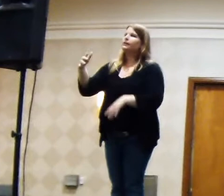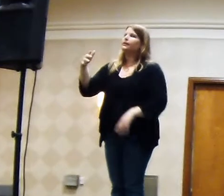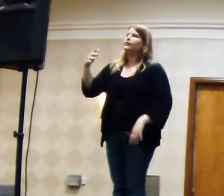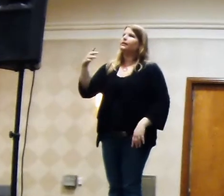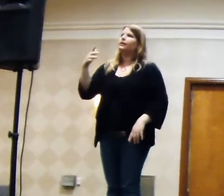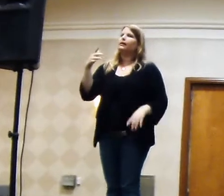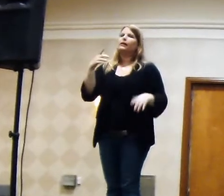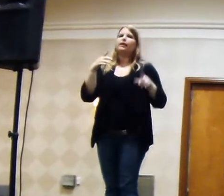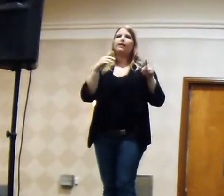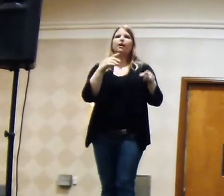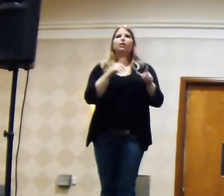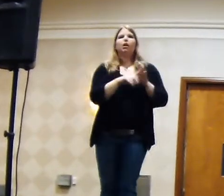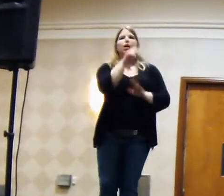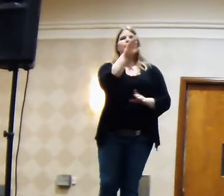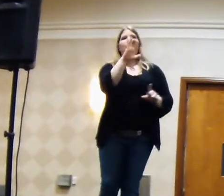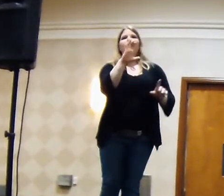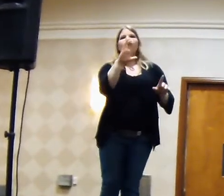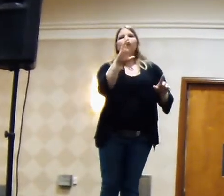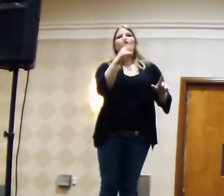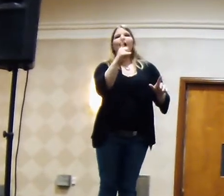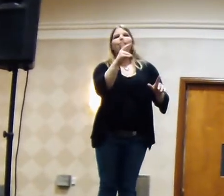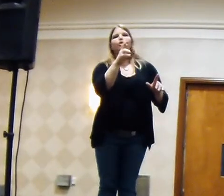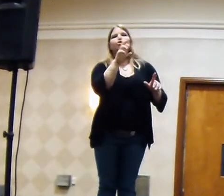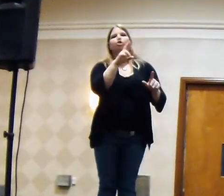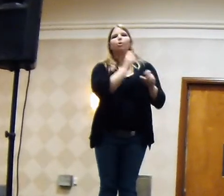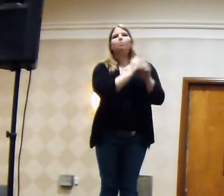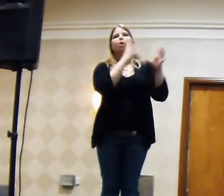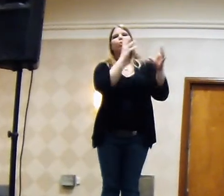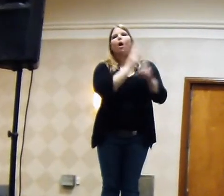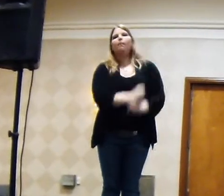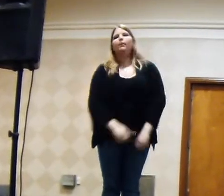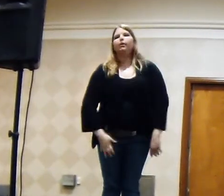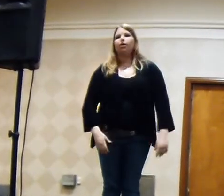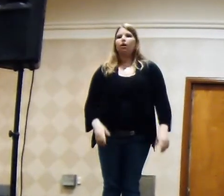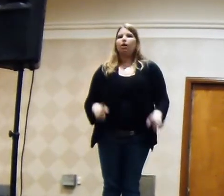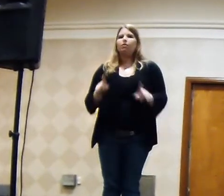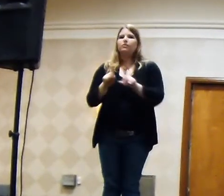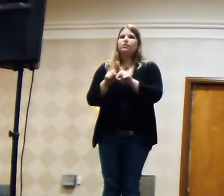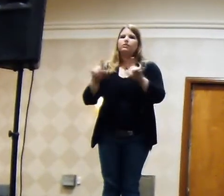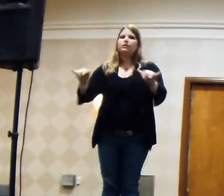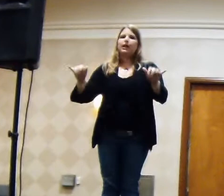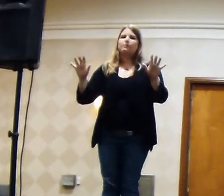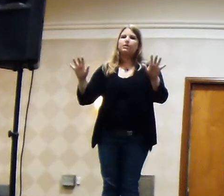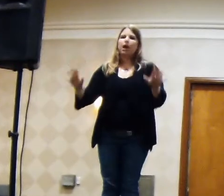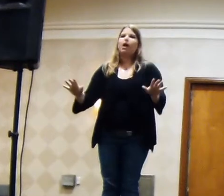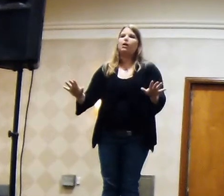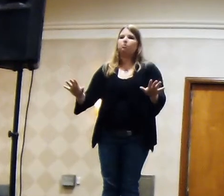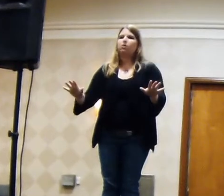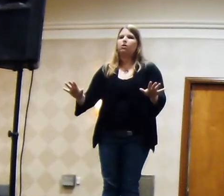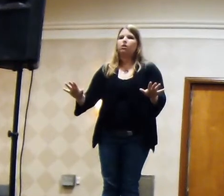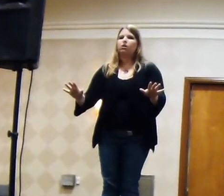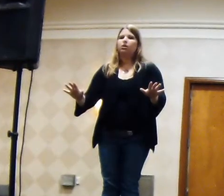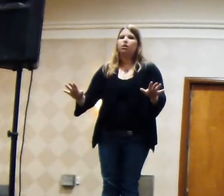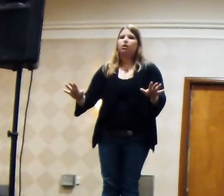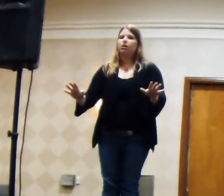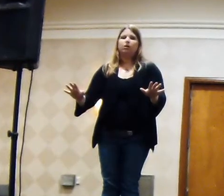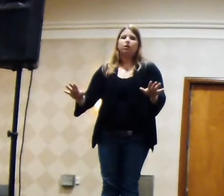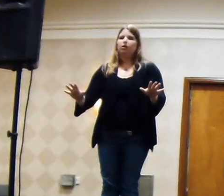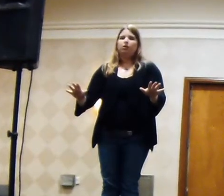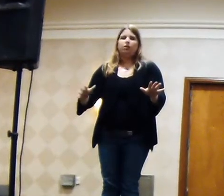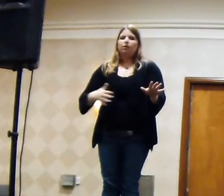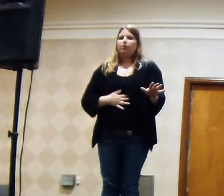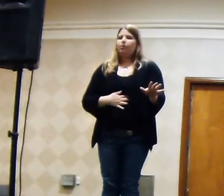the space shuttle blew up between the time we finished the movie and the time the movie was released. And it was horrible. I mean, we all